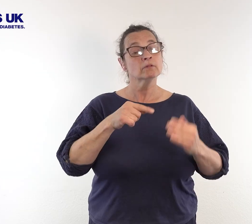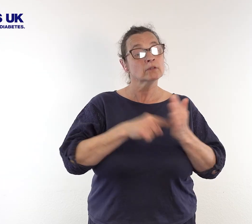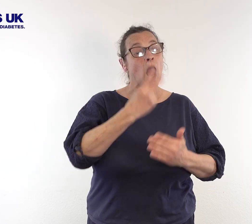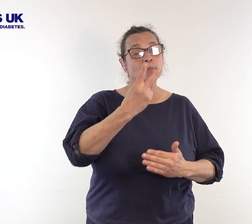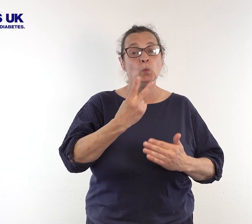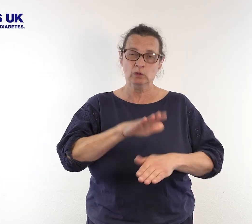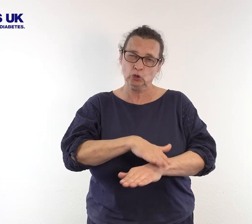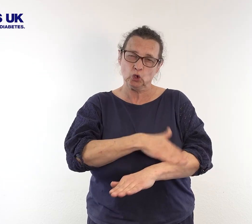40.